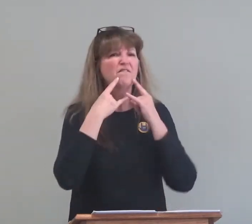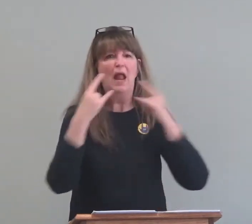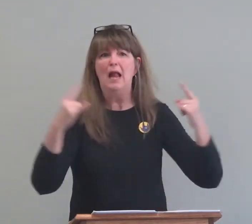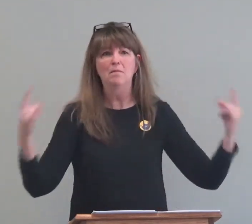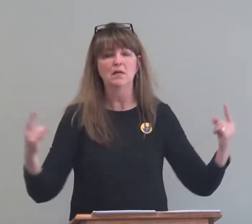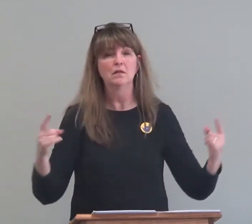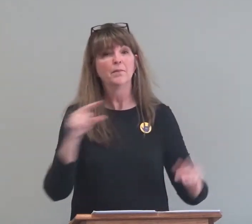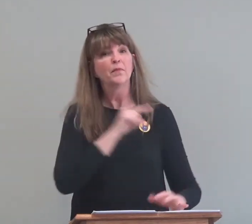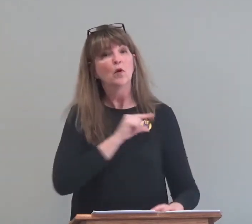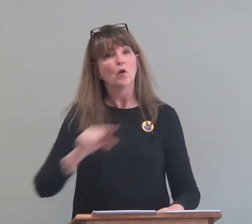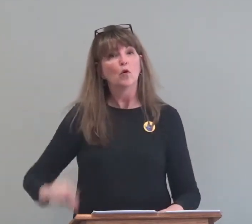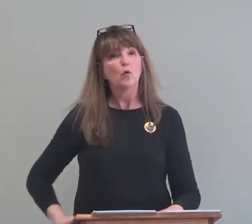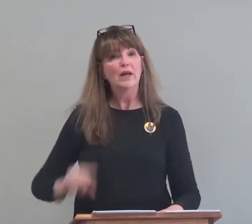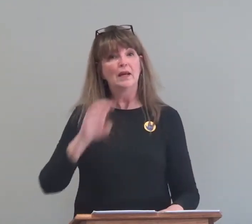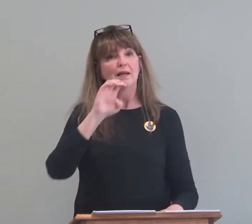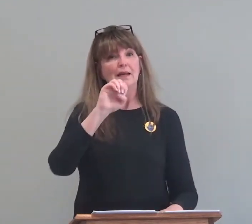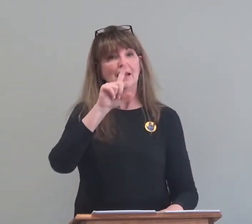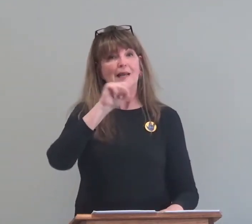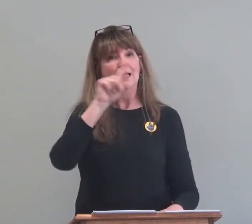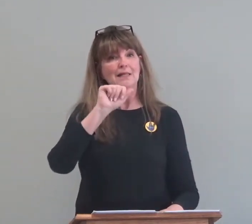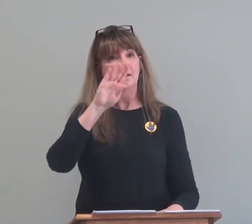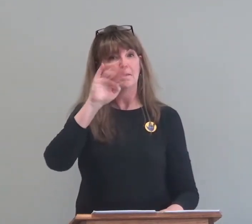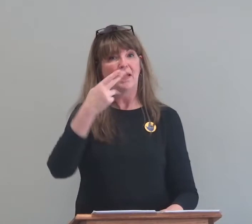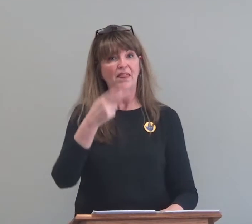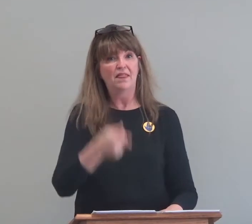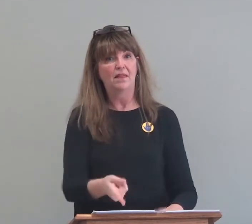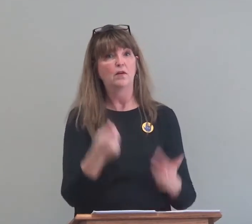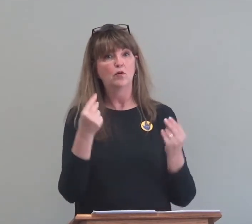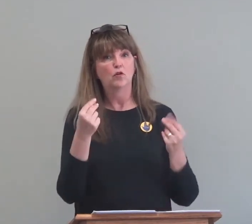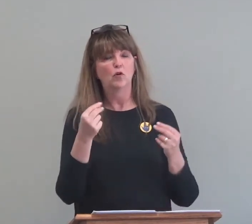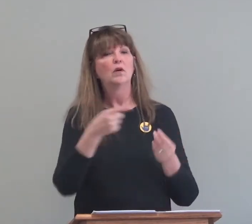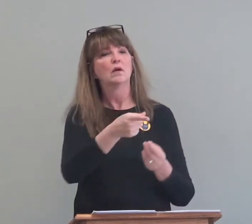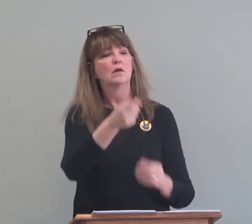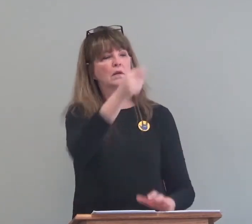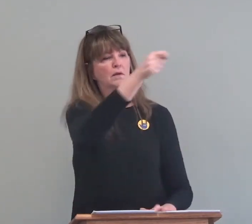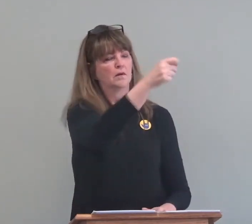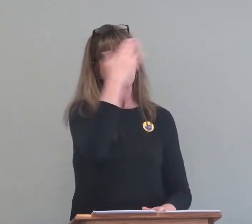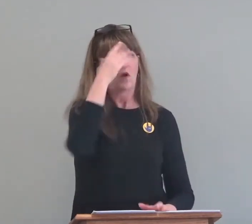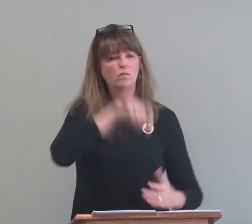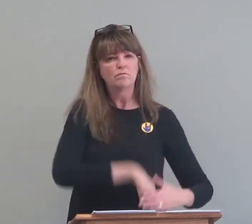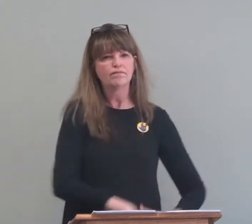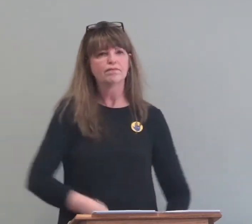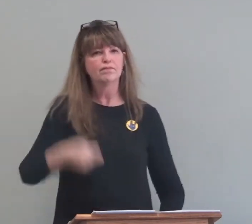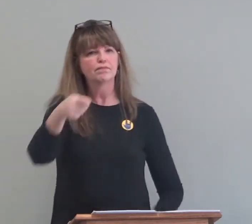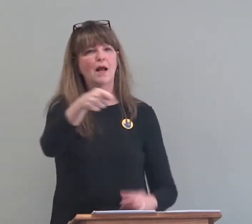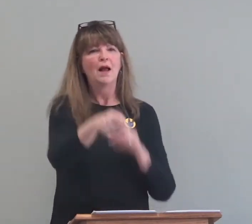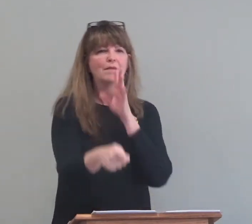sentences waived in all of them. And Queen Elizabeth knighted him.